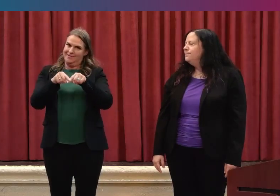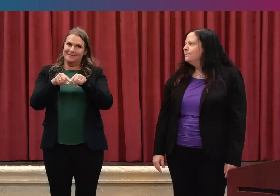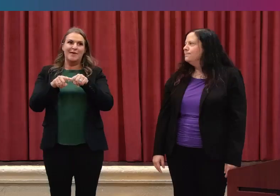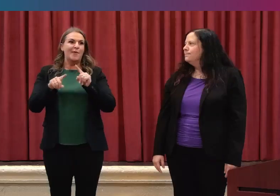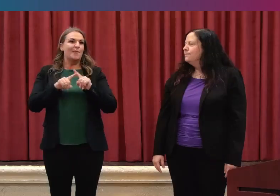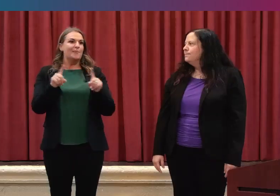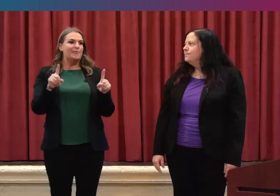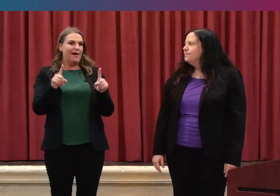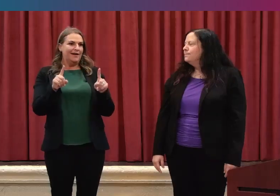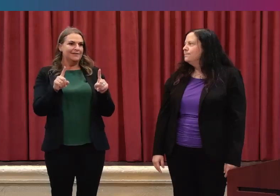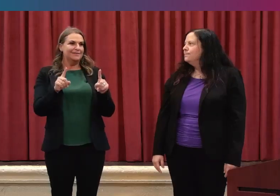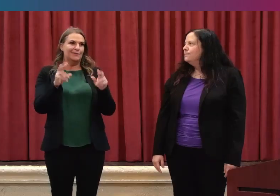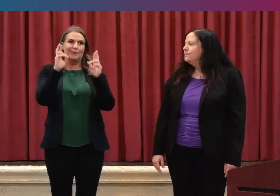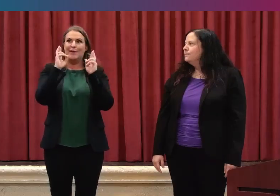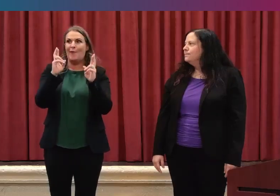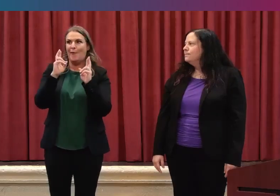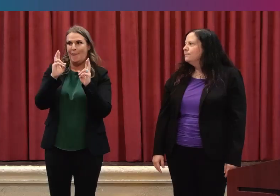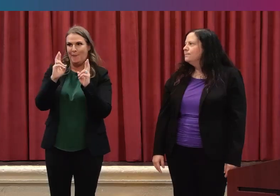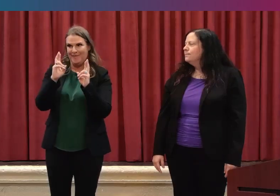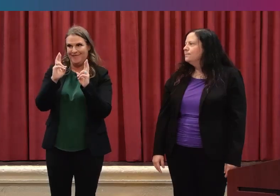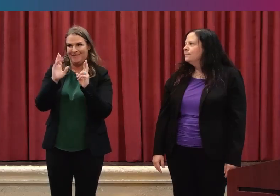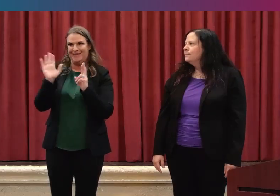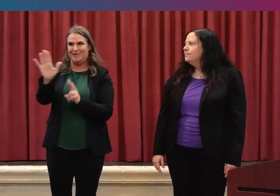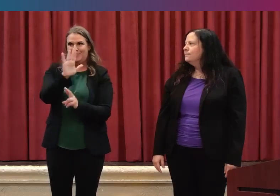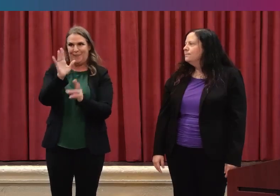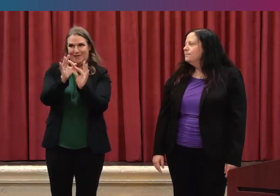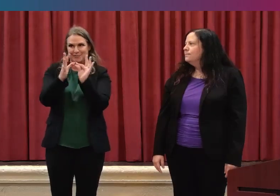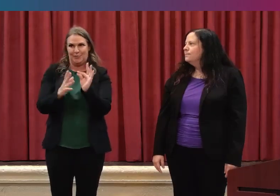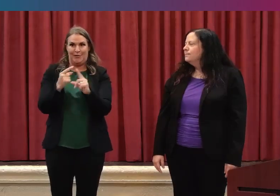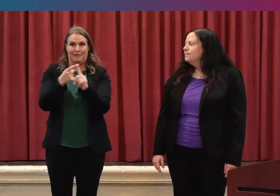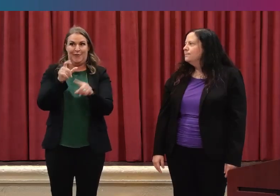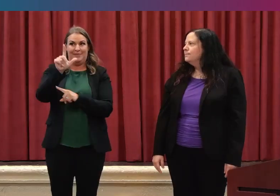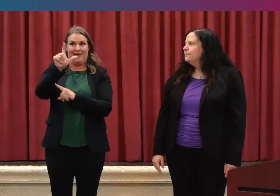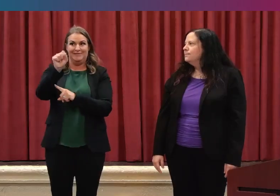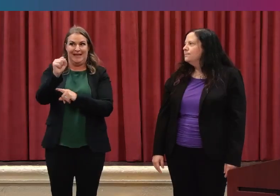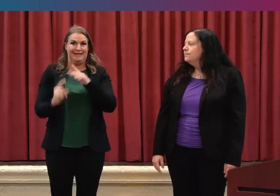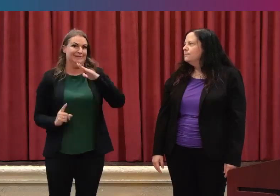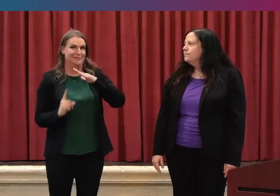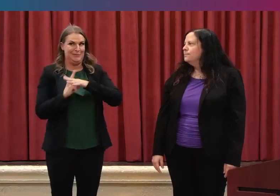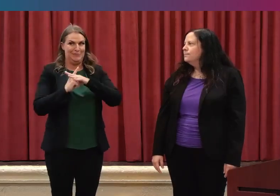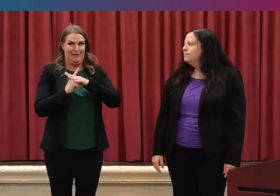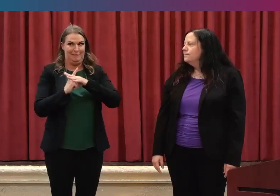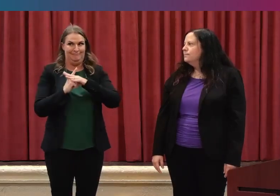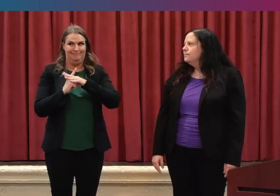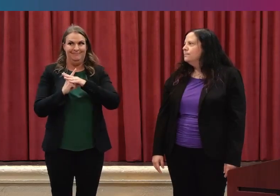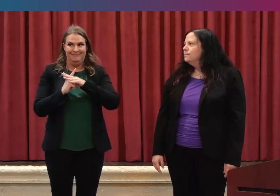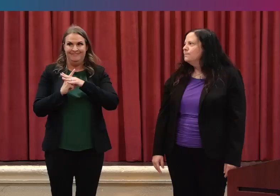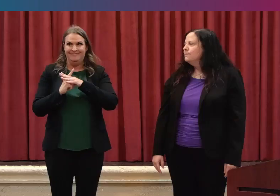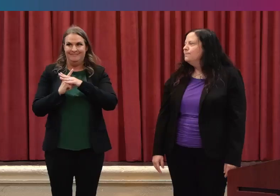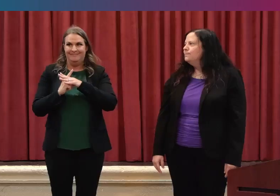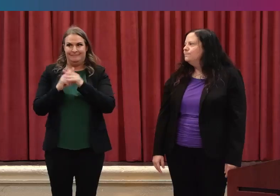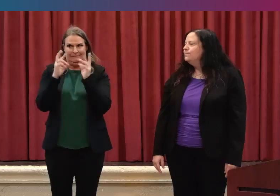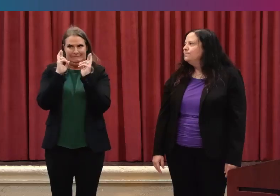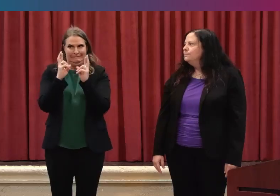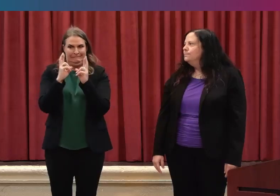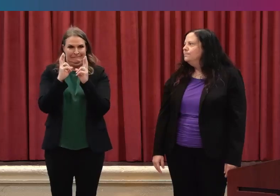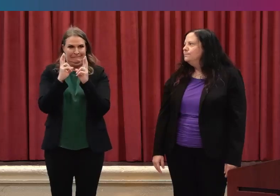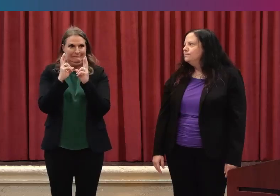So again, we have to keep in mind there's a variety of reasons why an interpreter doesn't show up. And we're hoping that